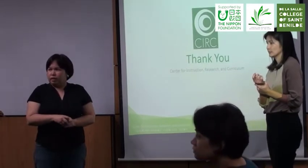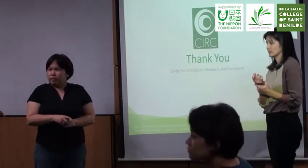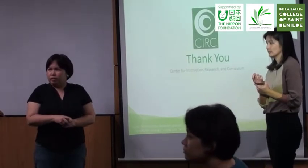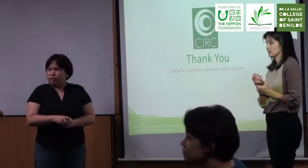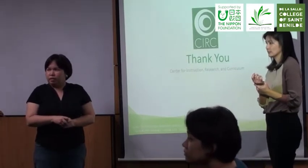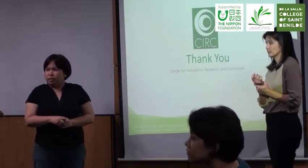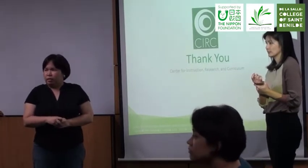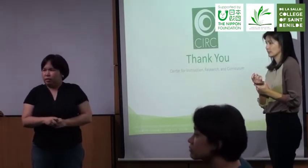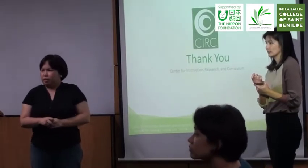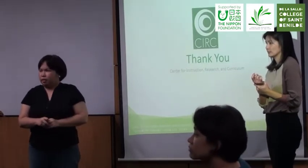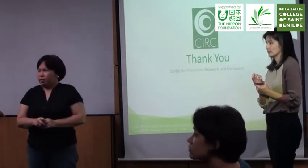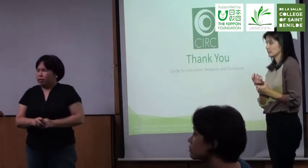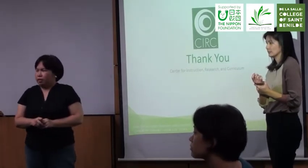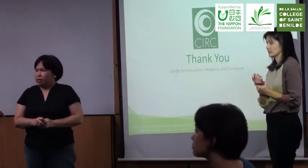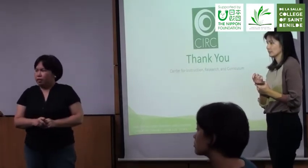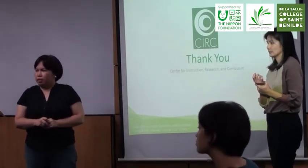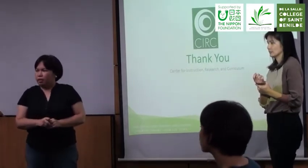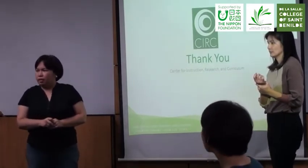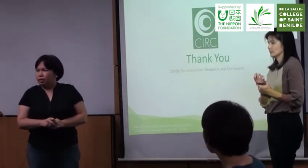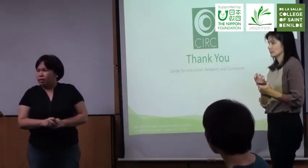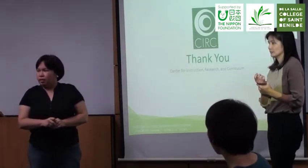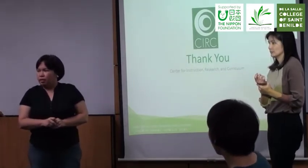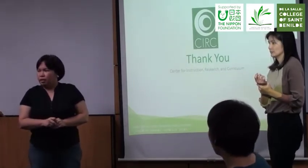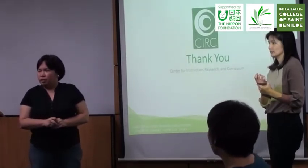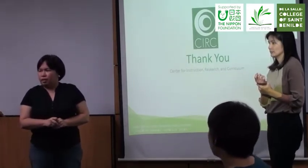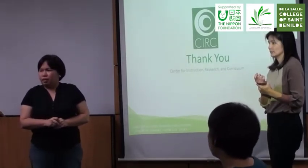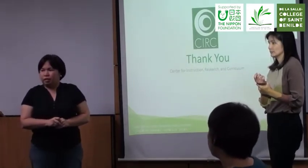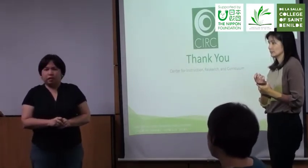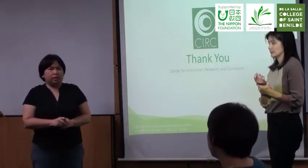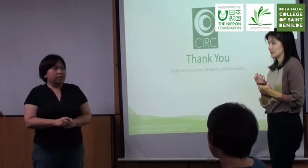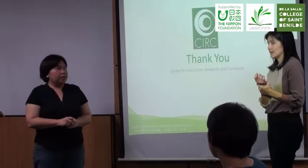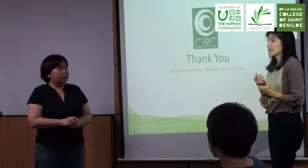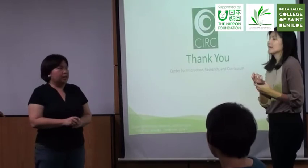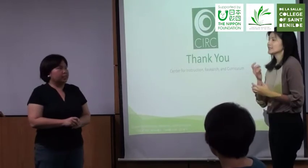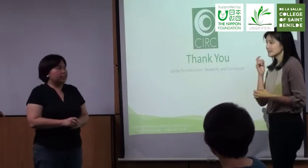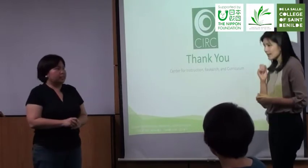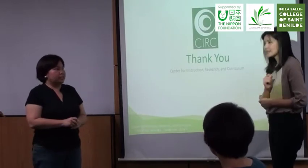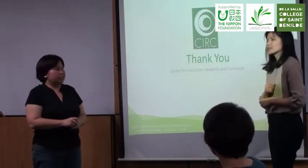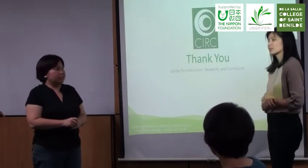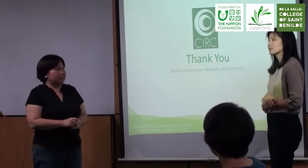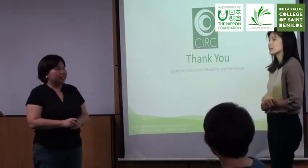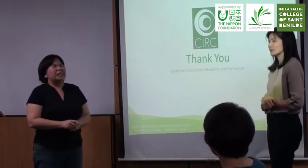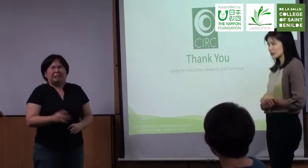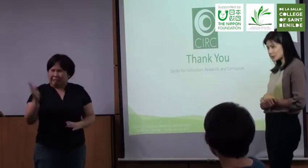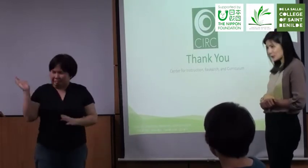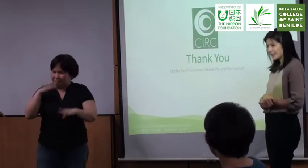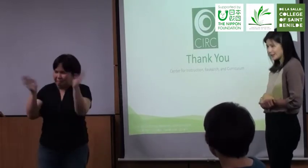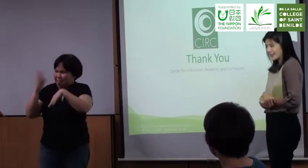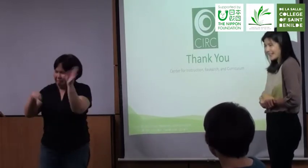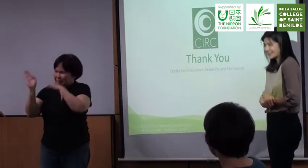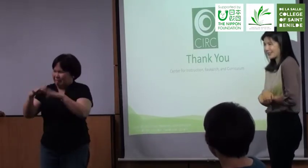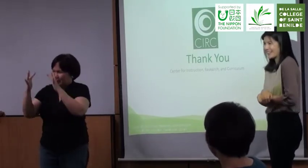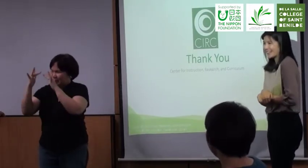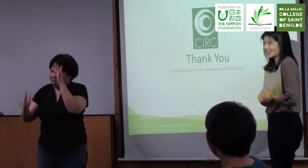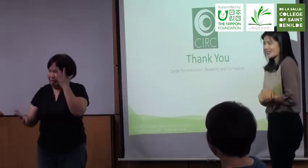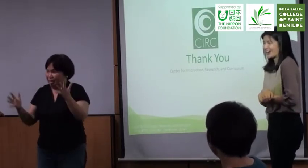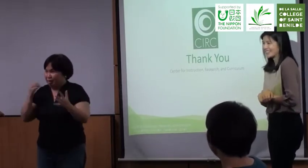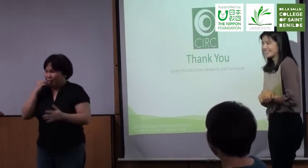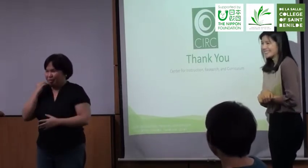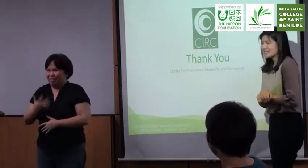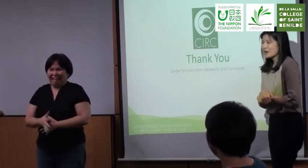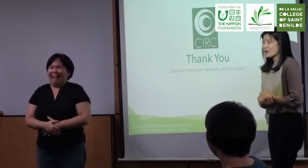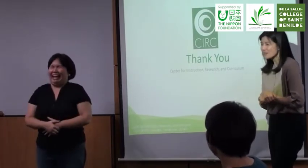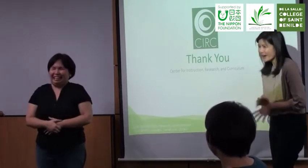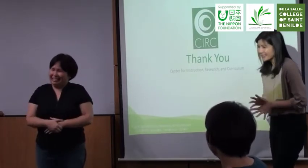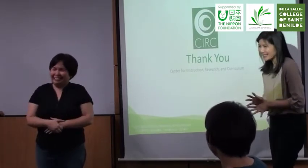what if at home? So how about what if they don't have internet connection or That's a problem if there's no internet